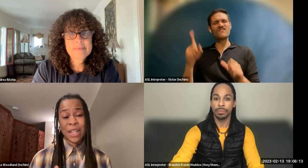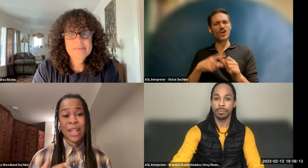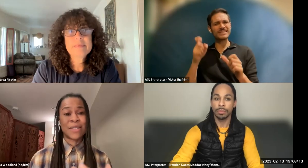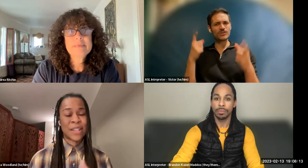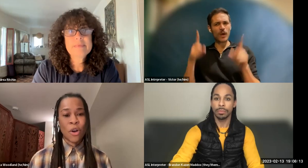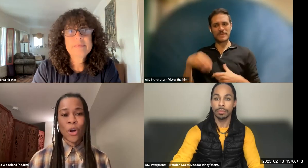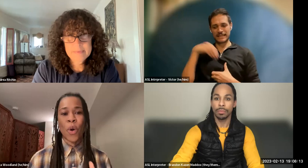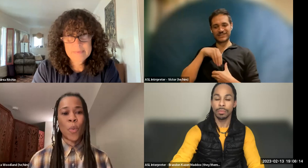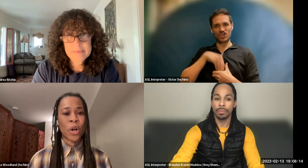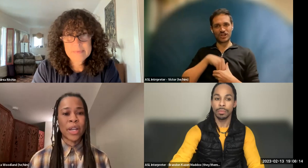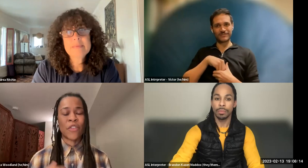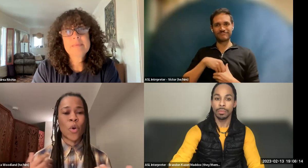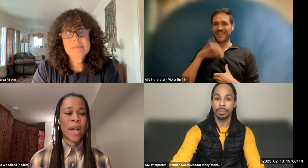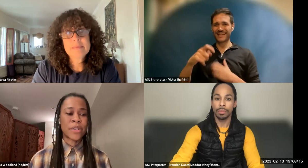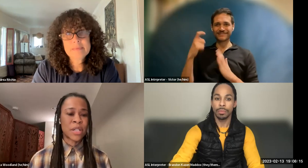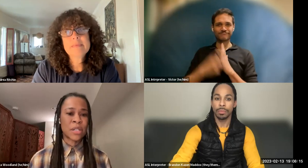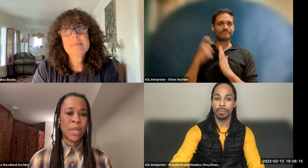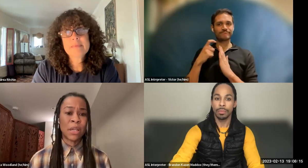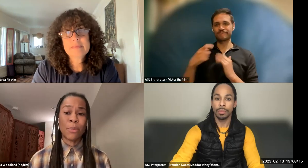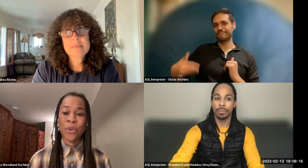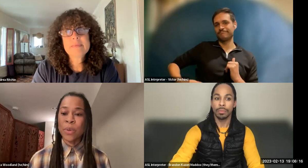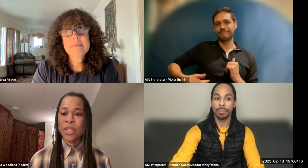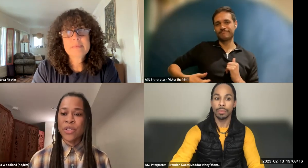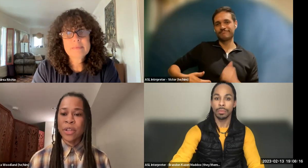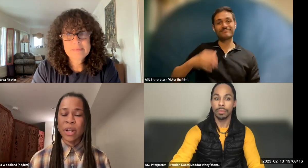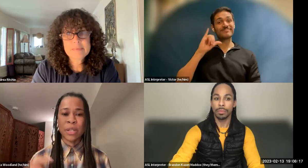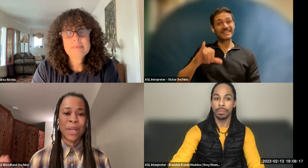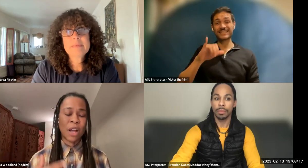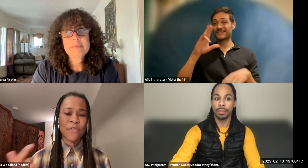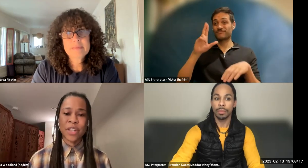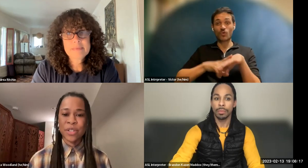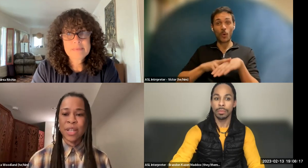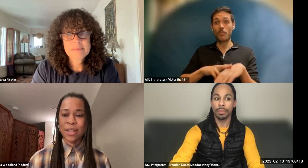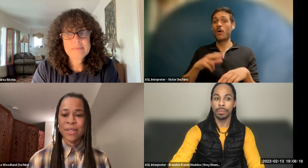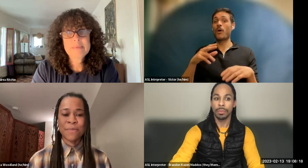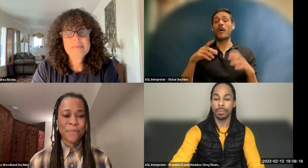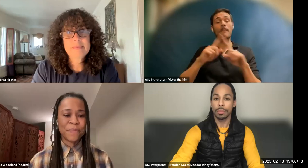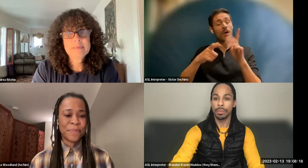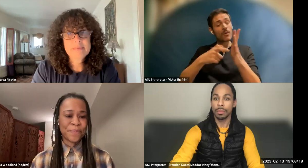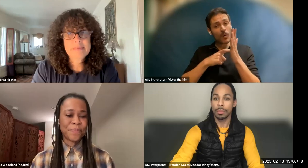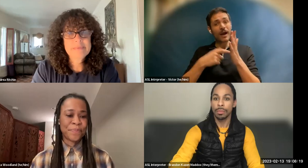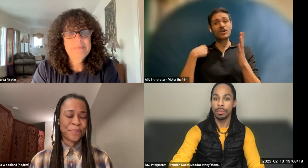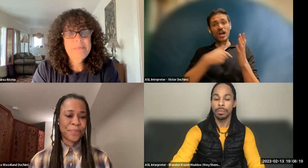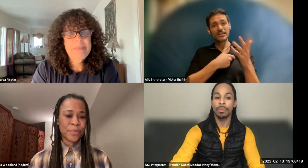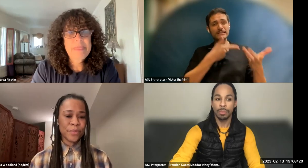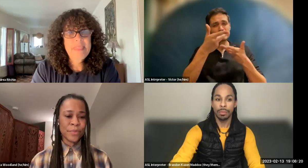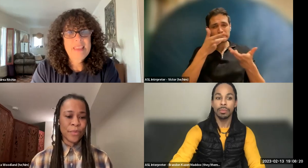default, and that's ongoing work, and it requires us to be in community with each other and to be in conversations like this.